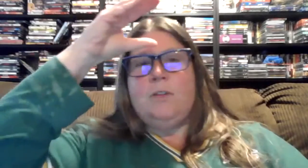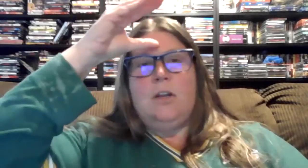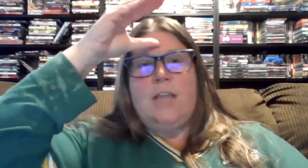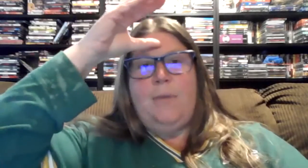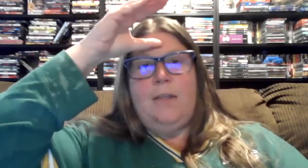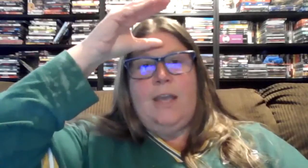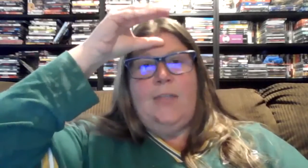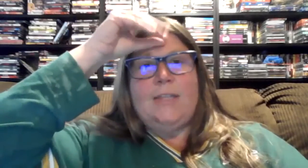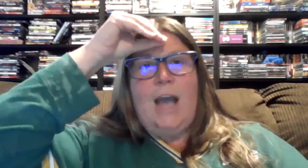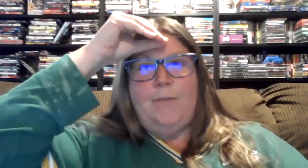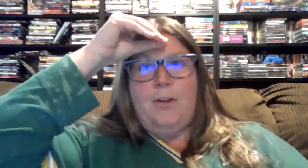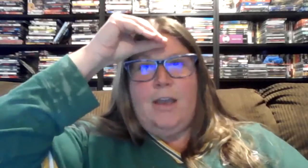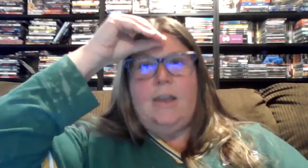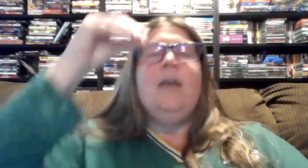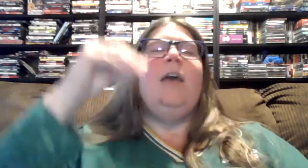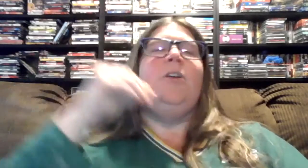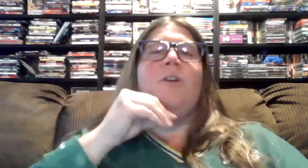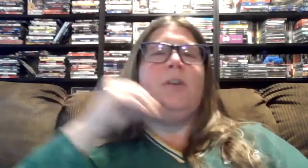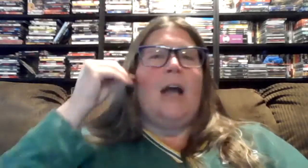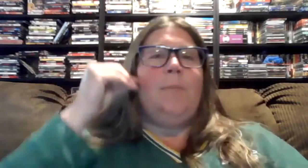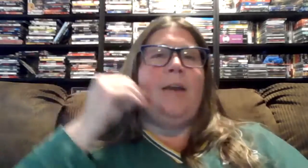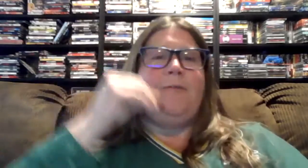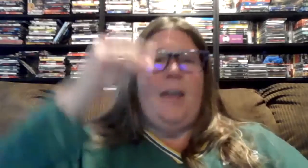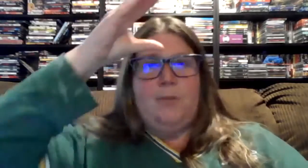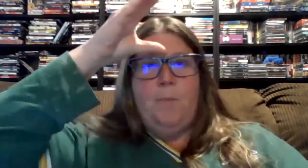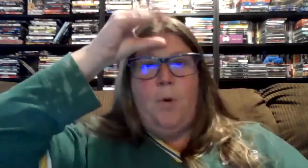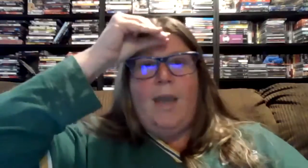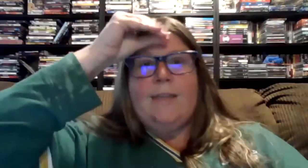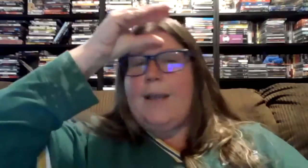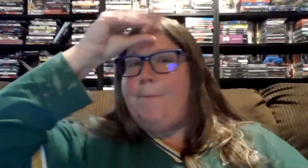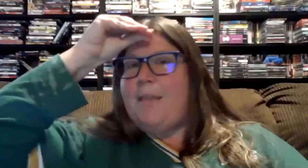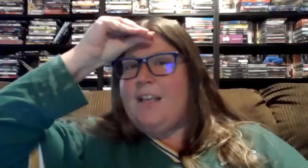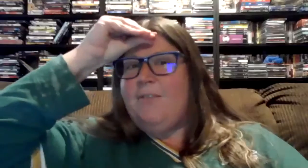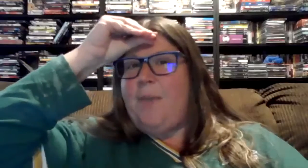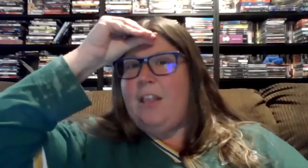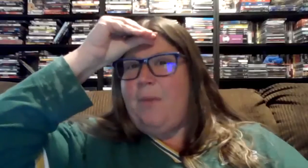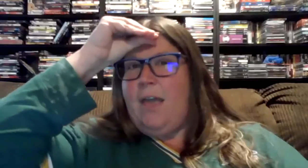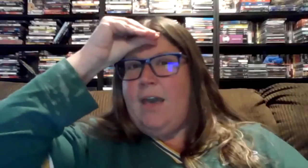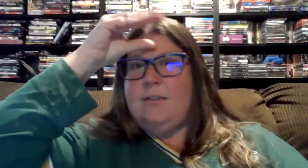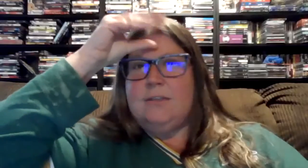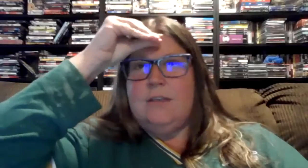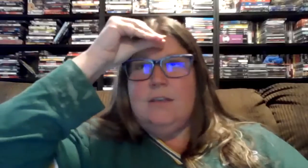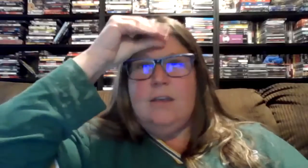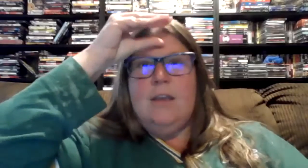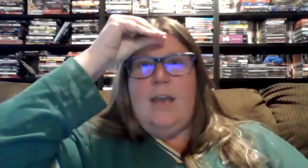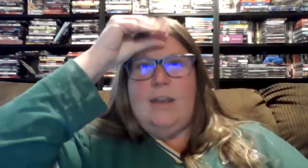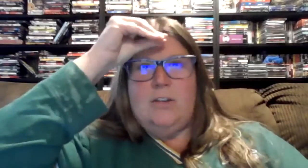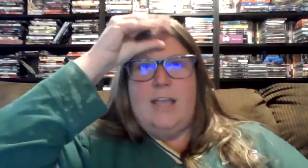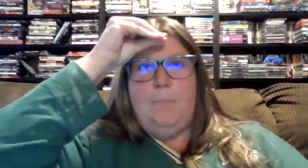are typically on the top of your head and girls are down by your face. So boy is like think of a baseball hat and then you're saying